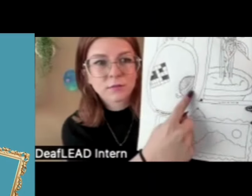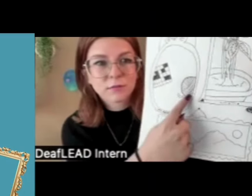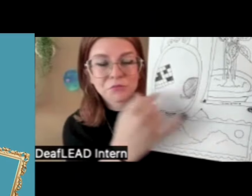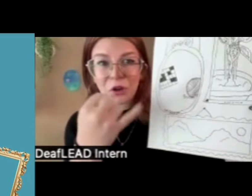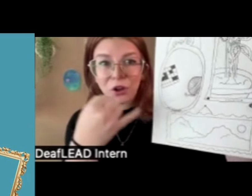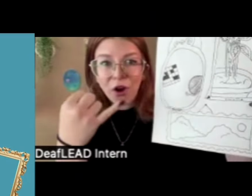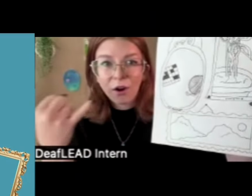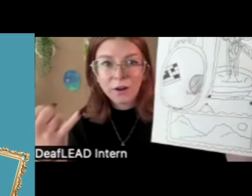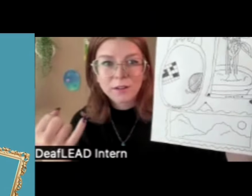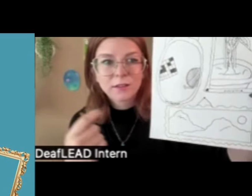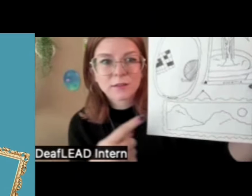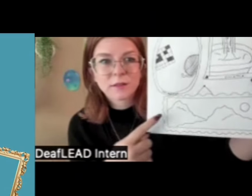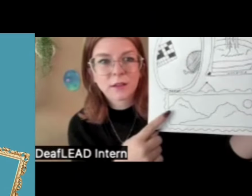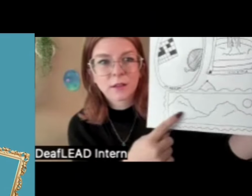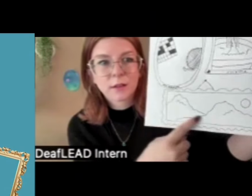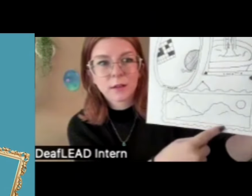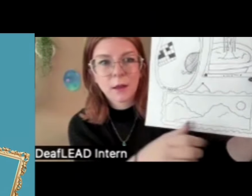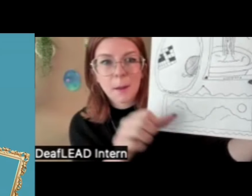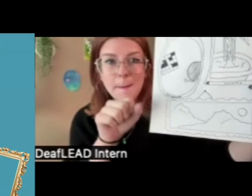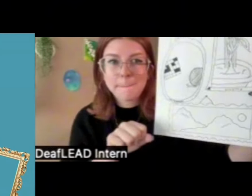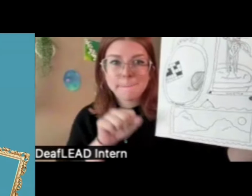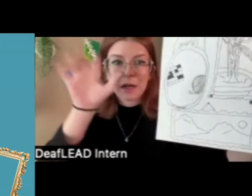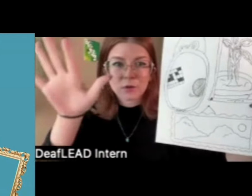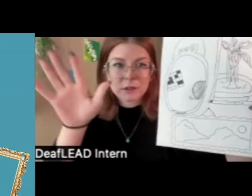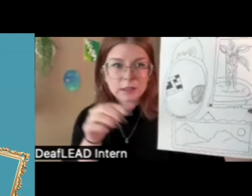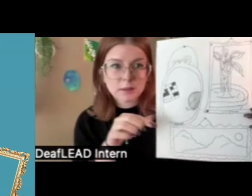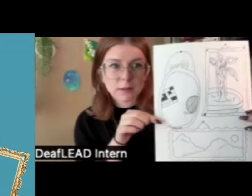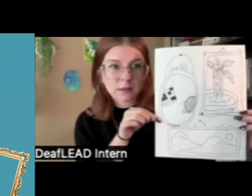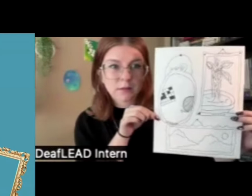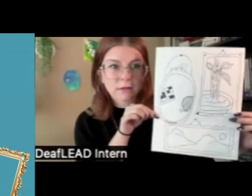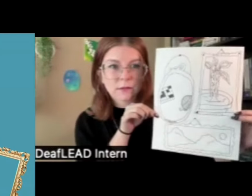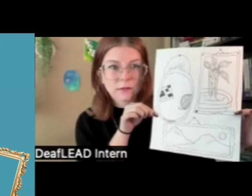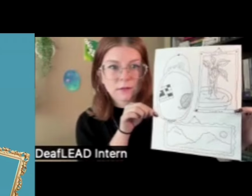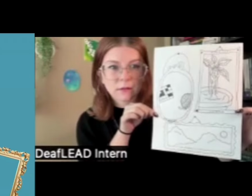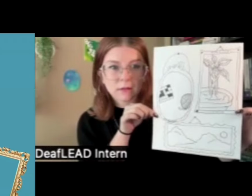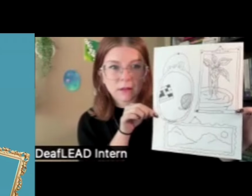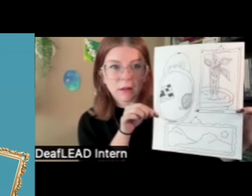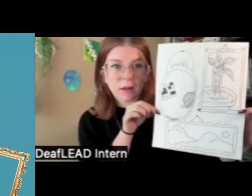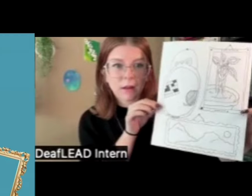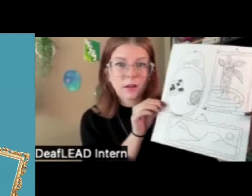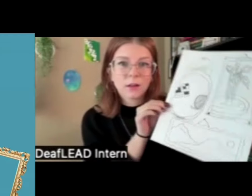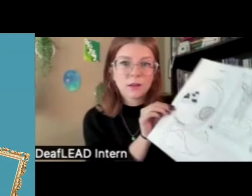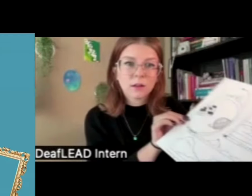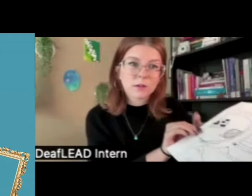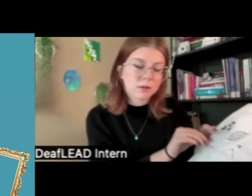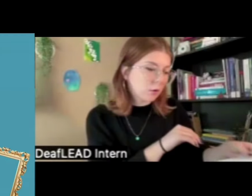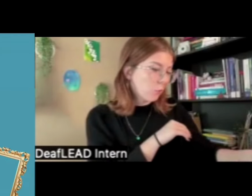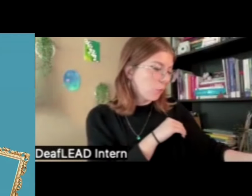also crosswords with yarn and mountains.